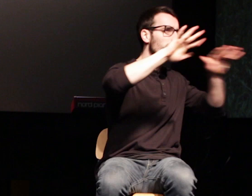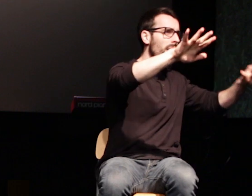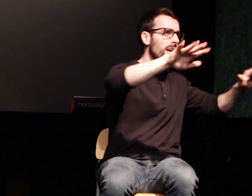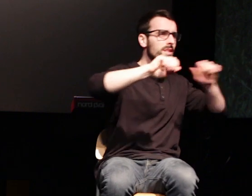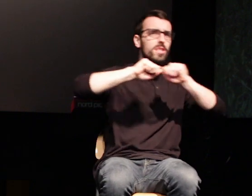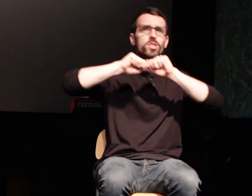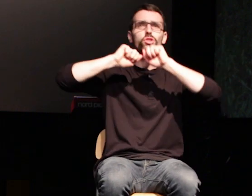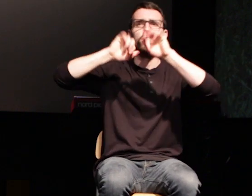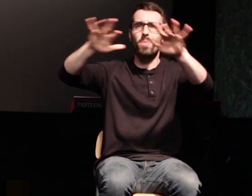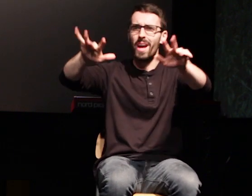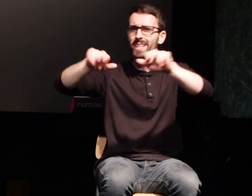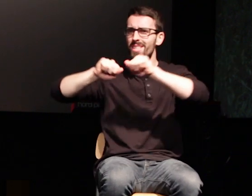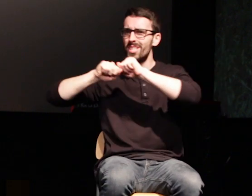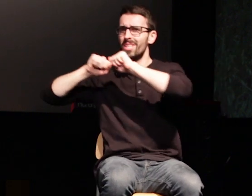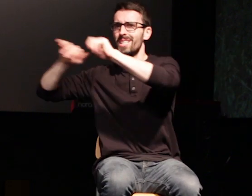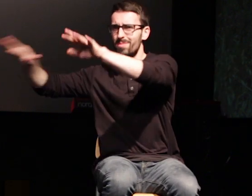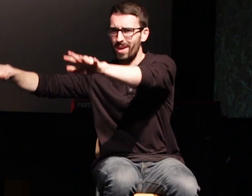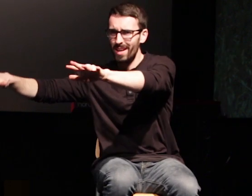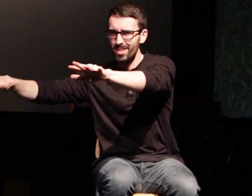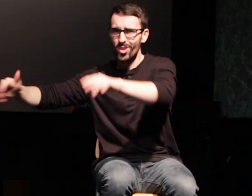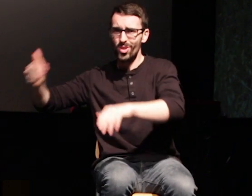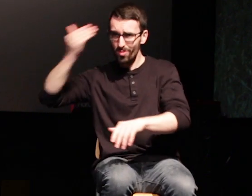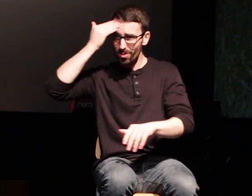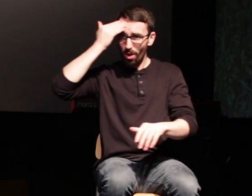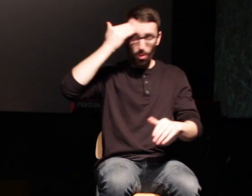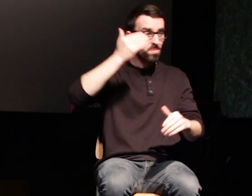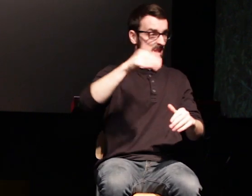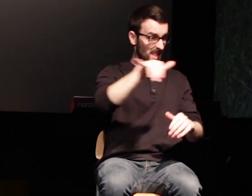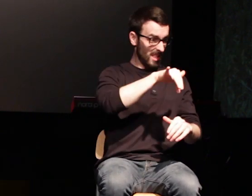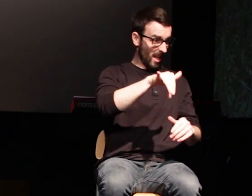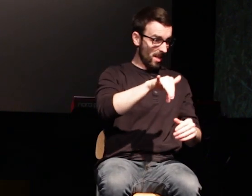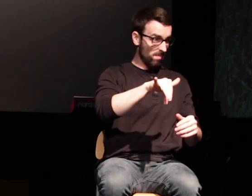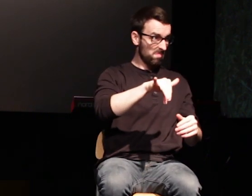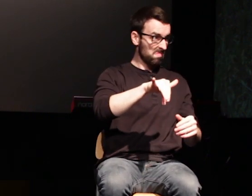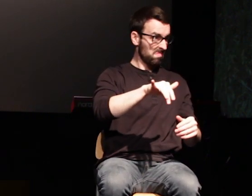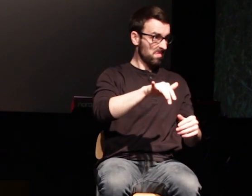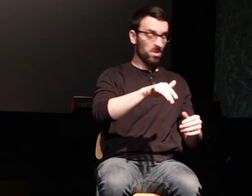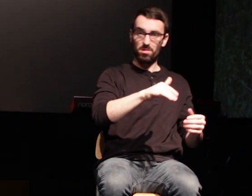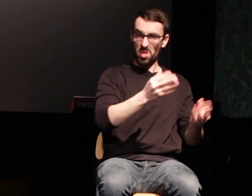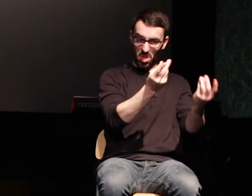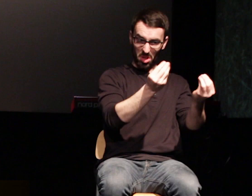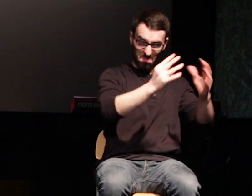that there can be different types of soil in the same field? Oh.